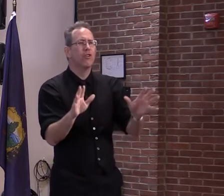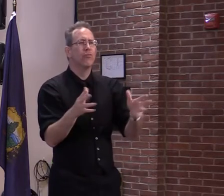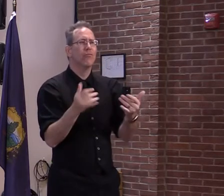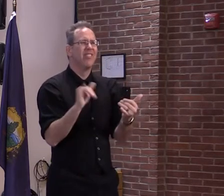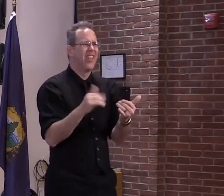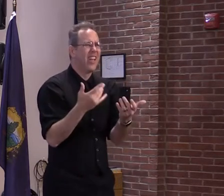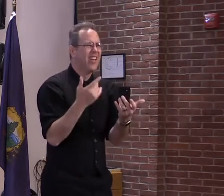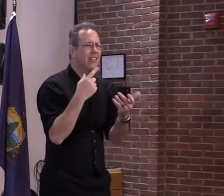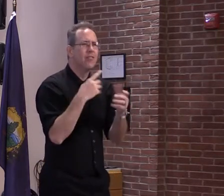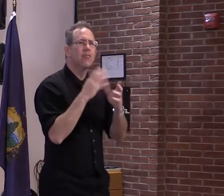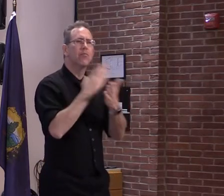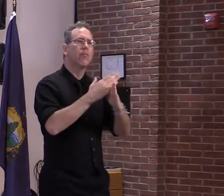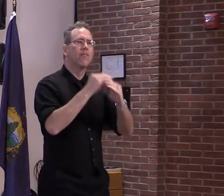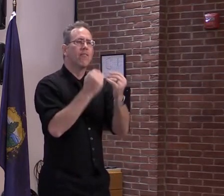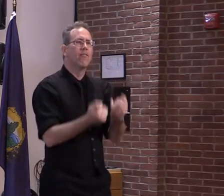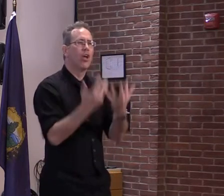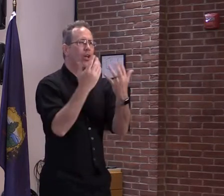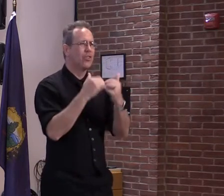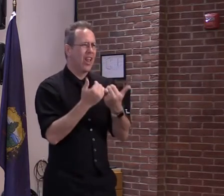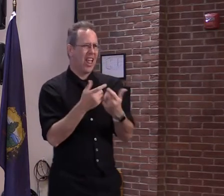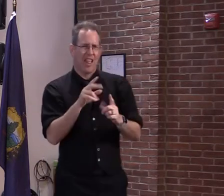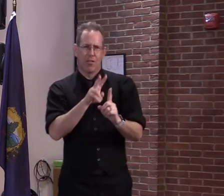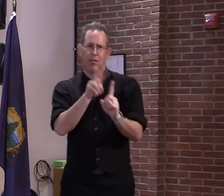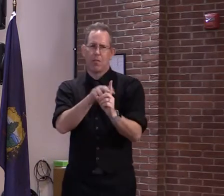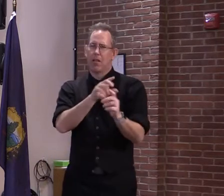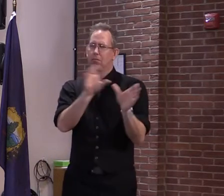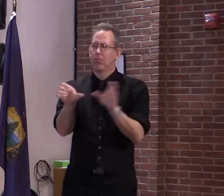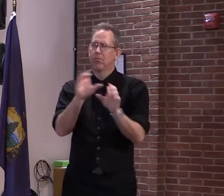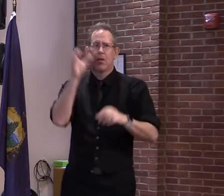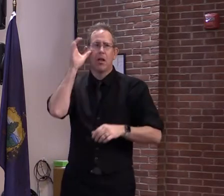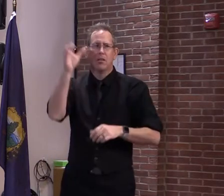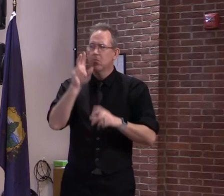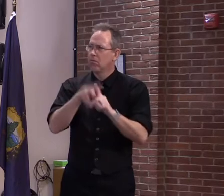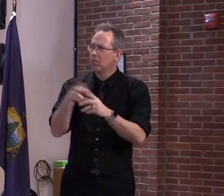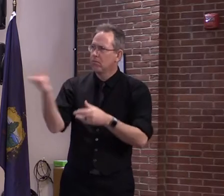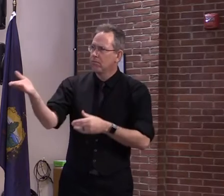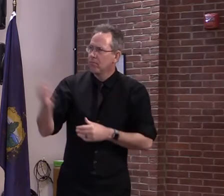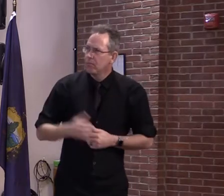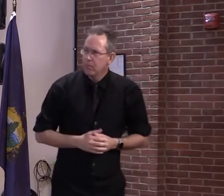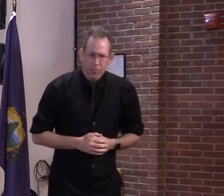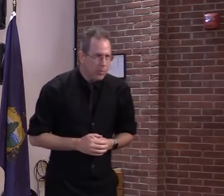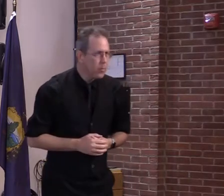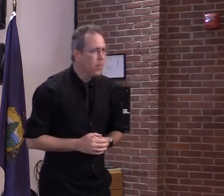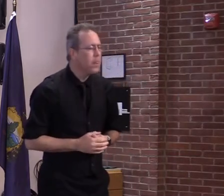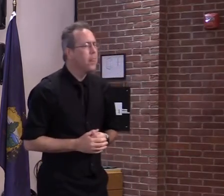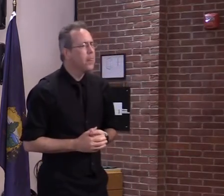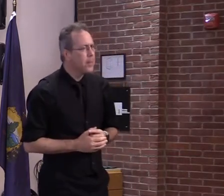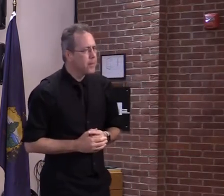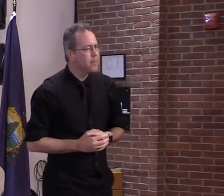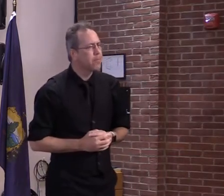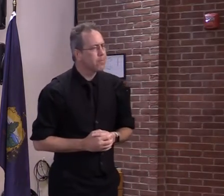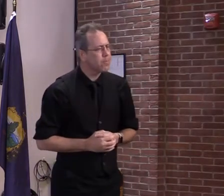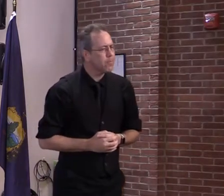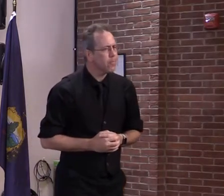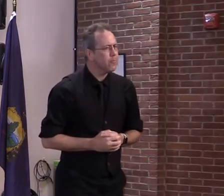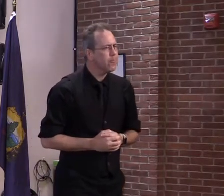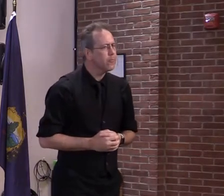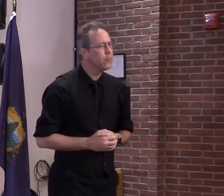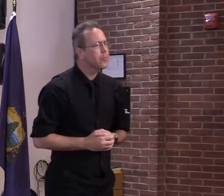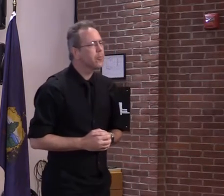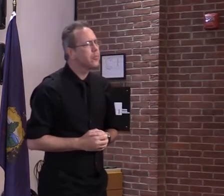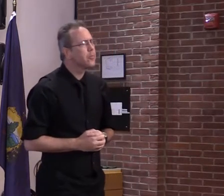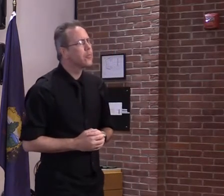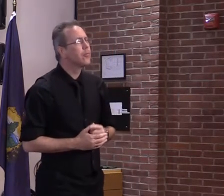Just can you talk a little bit about that? Sure. I mean, if you look at the main reasons why things probably